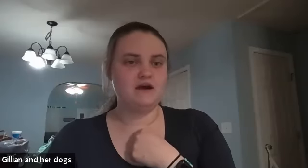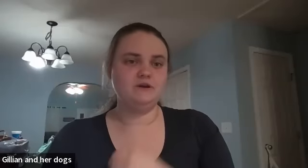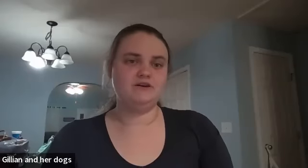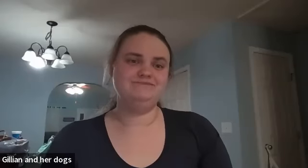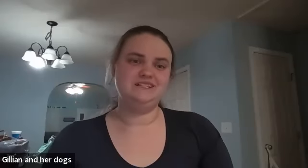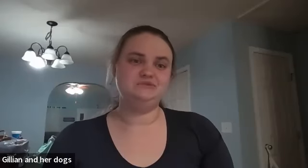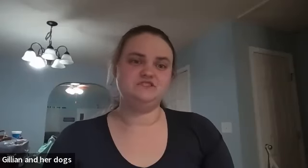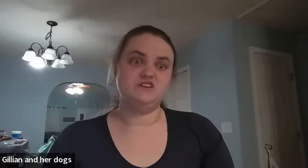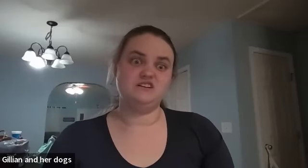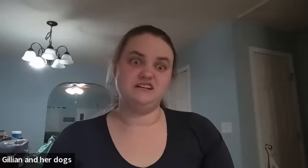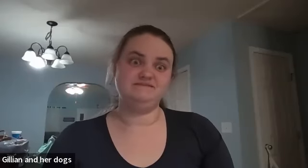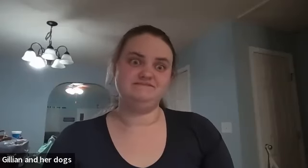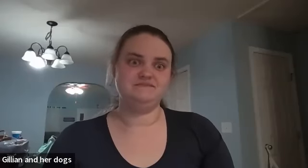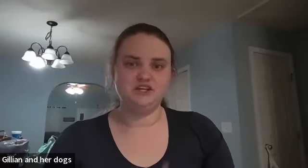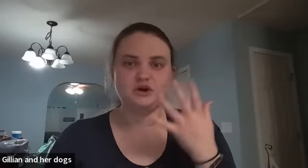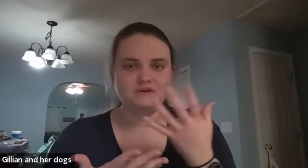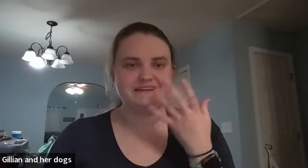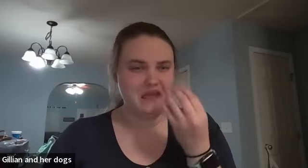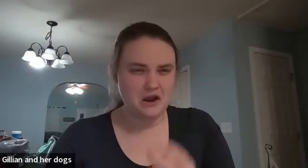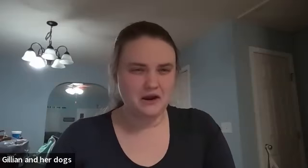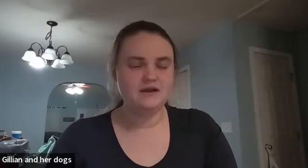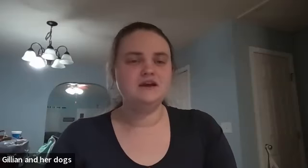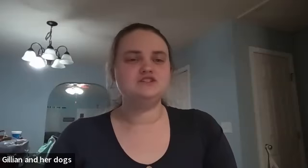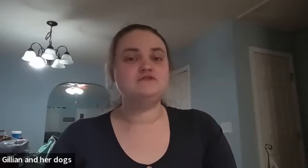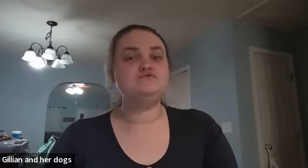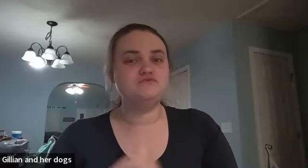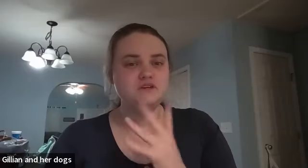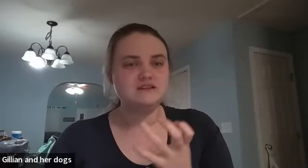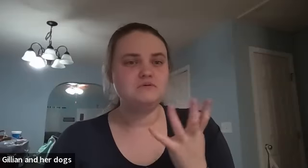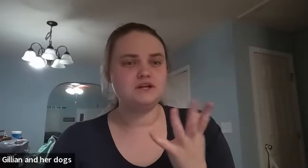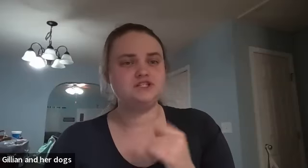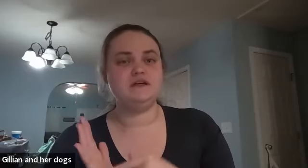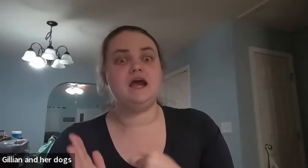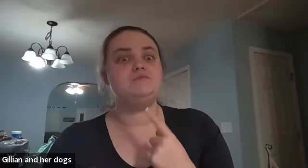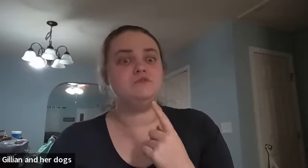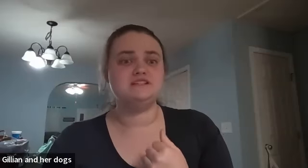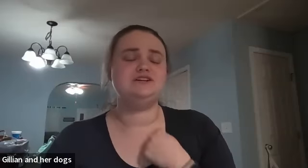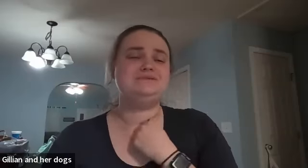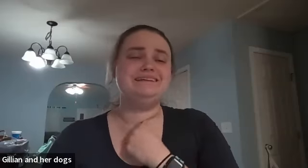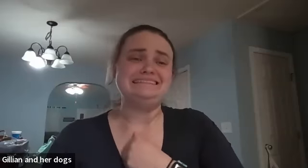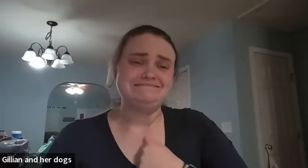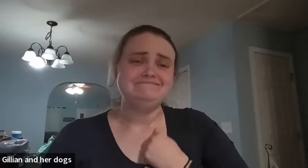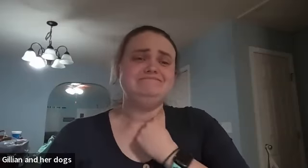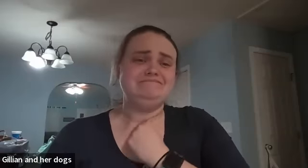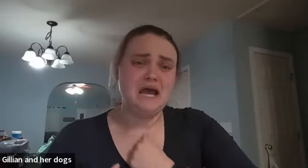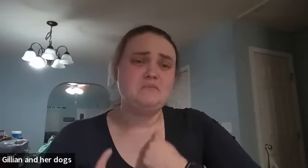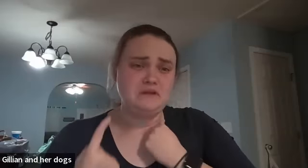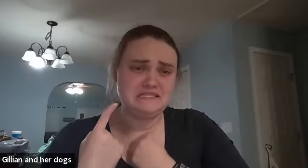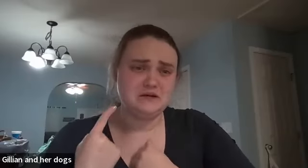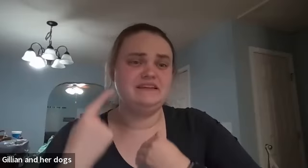we go, oh, sorry, like you don't really care. So if you really want to show like, I'm really sorry, you'd be like, I'm really sorry, like